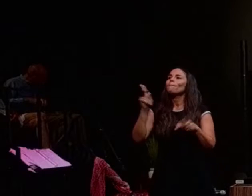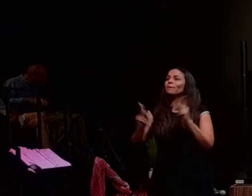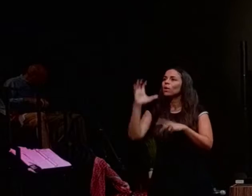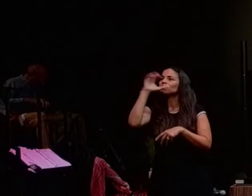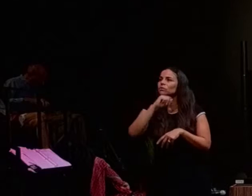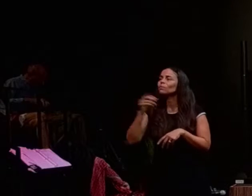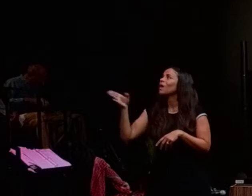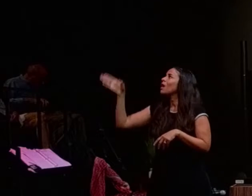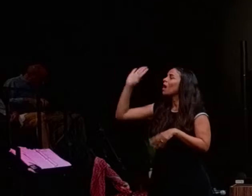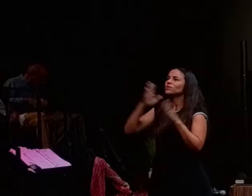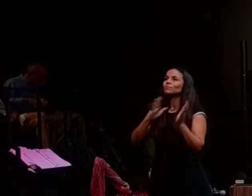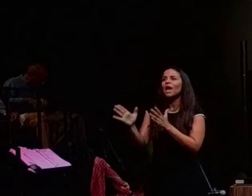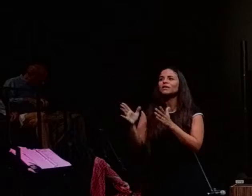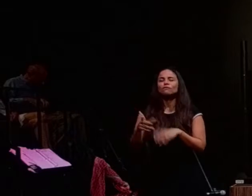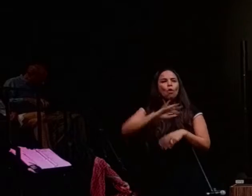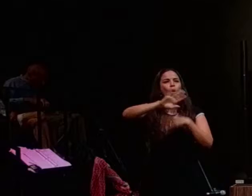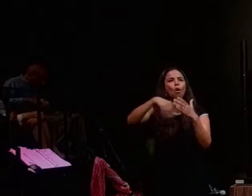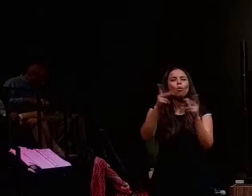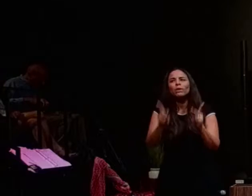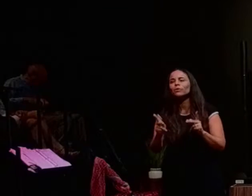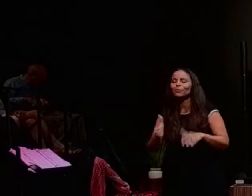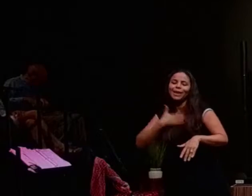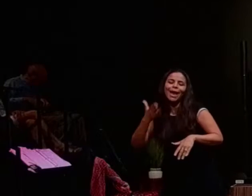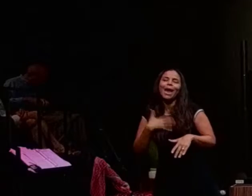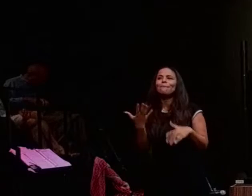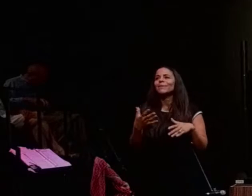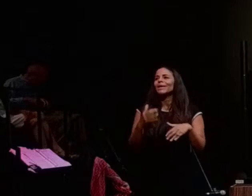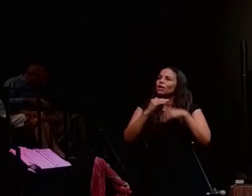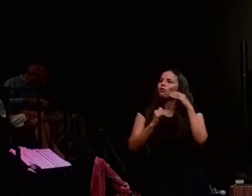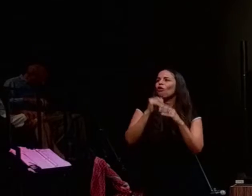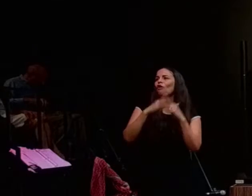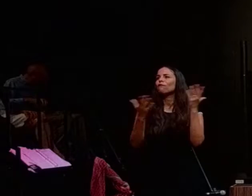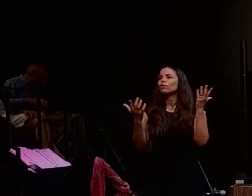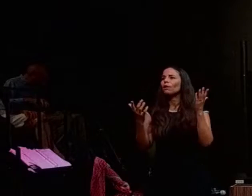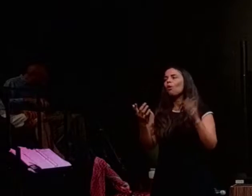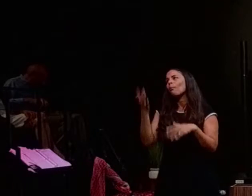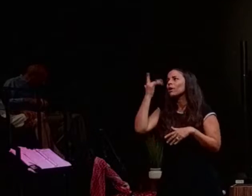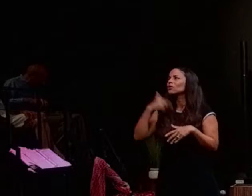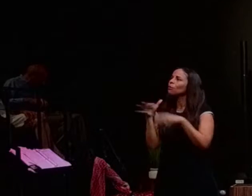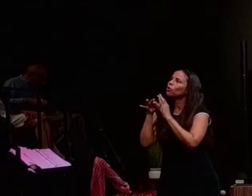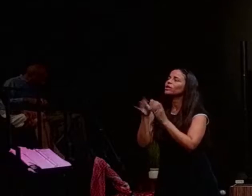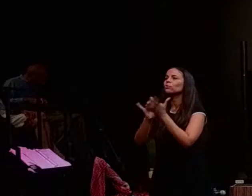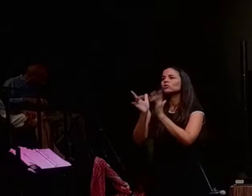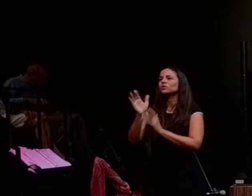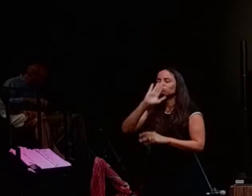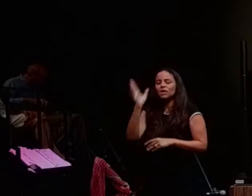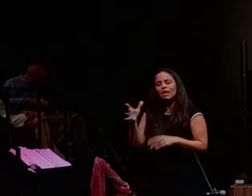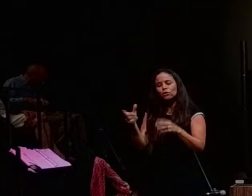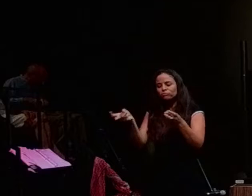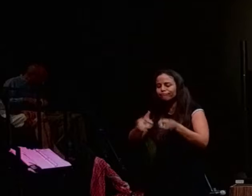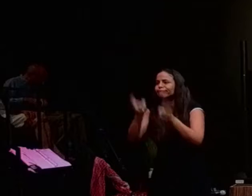assume, generally. You know, when they see Christianity, they're like, oh, well, you know, because I love Jesus, he's going to give me all that money, I'm never going to be sick, I'm never going to go